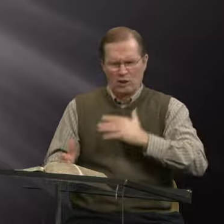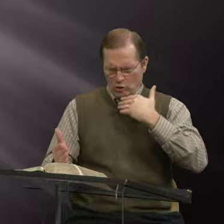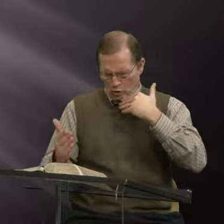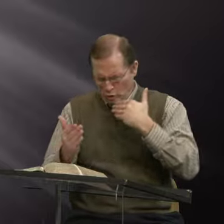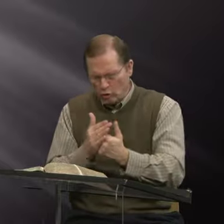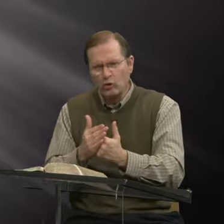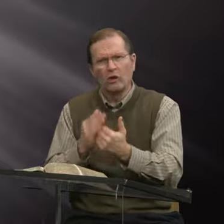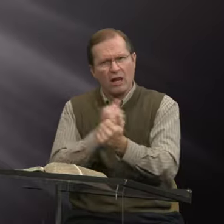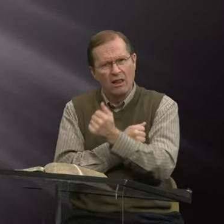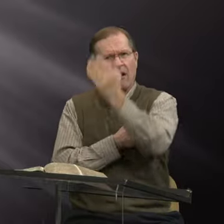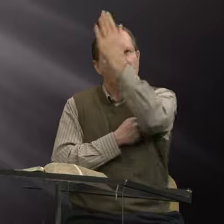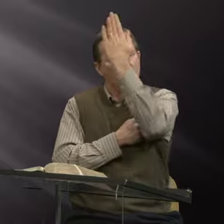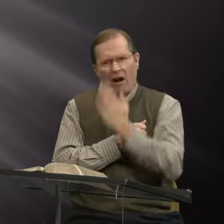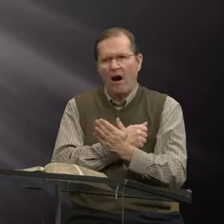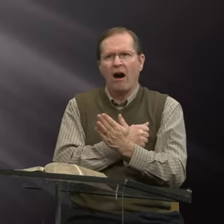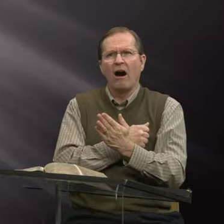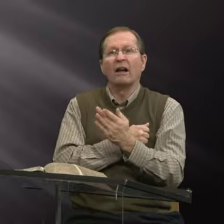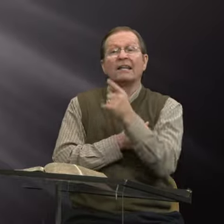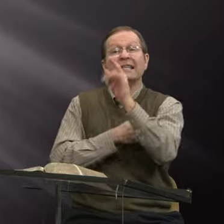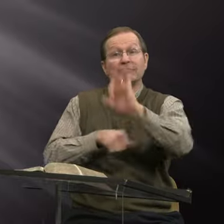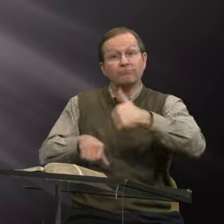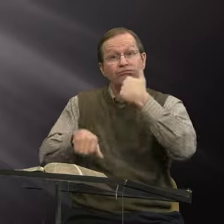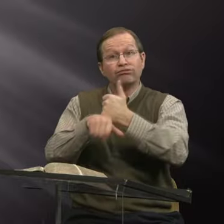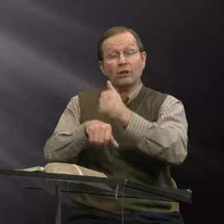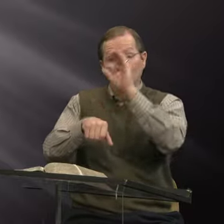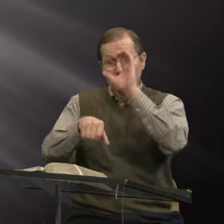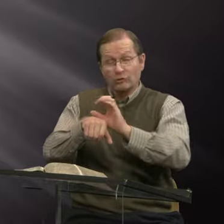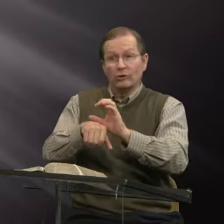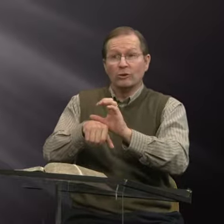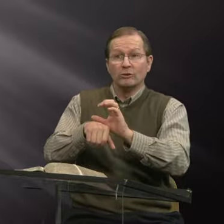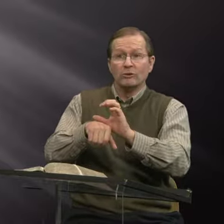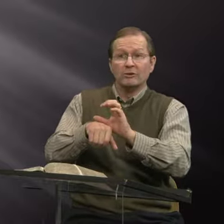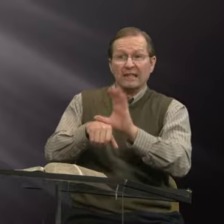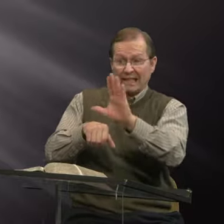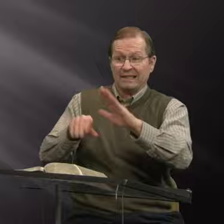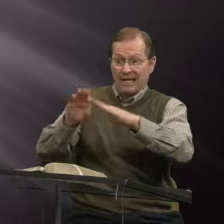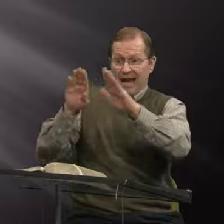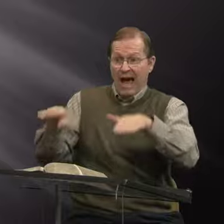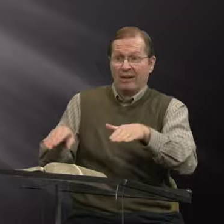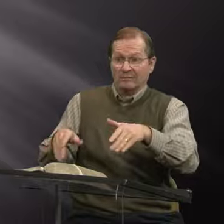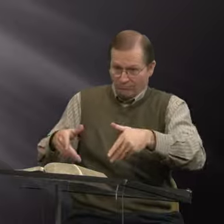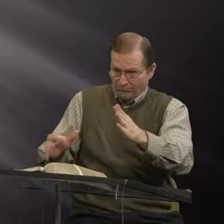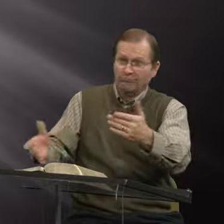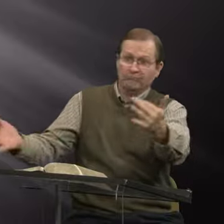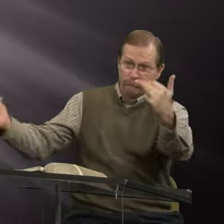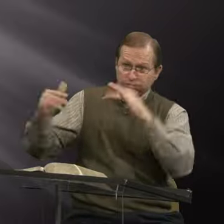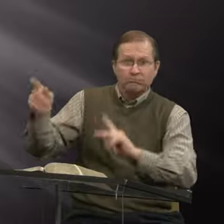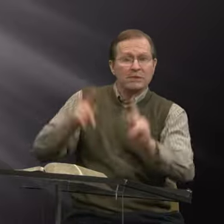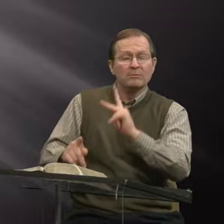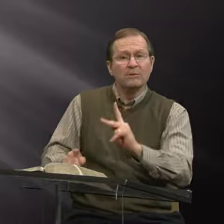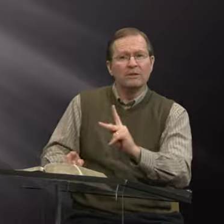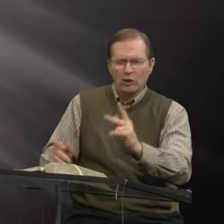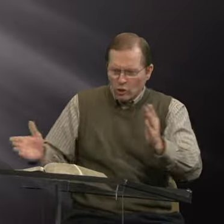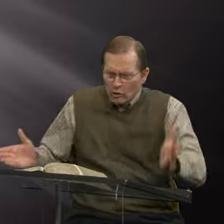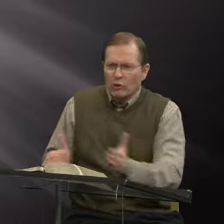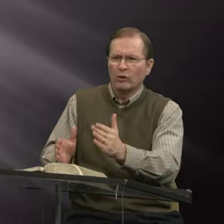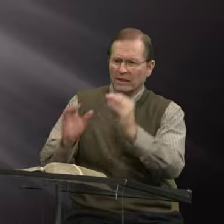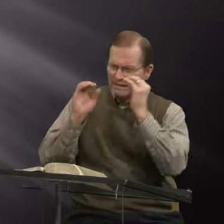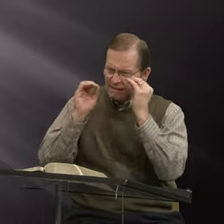he is a wonderful man. He loves God. He has even established a church there at his home and encourages people to come